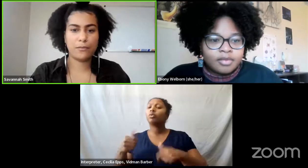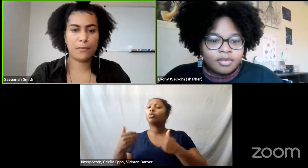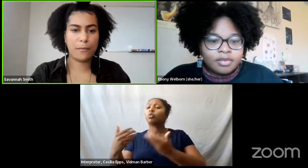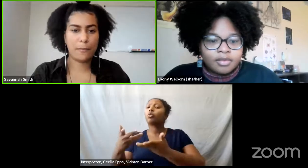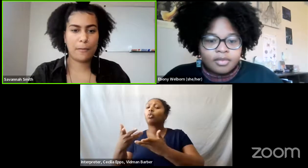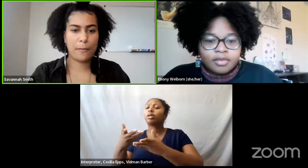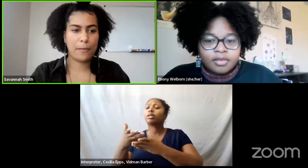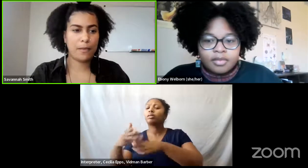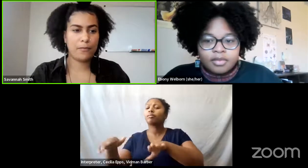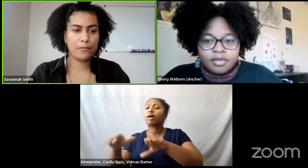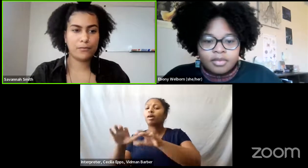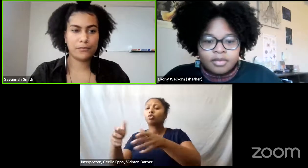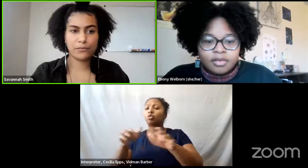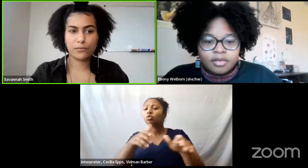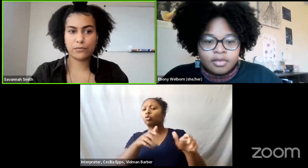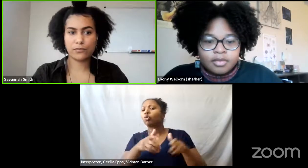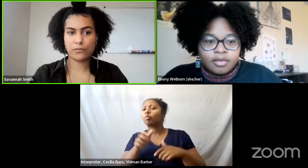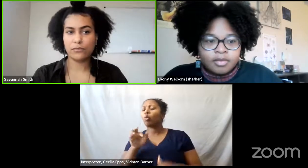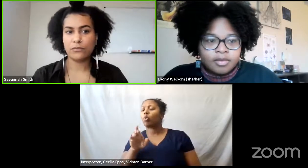formed?